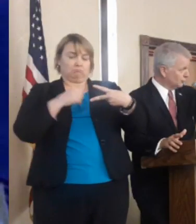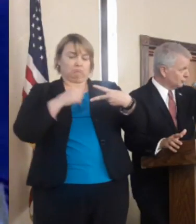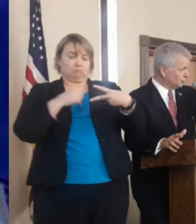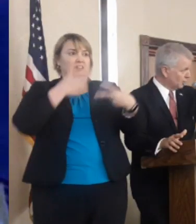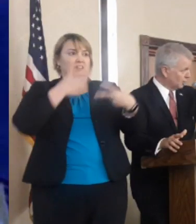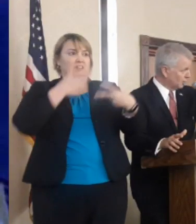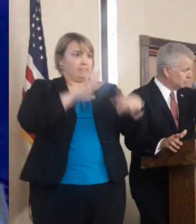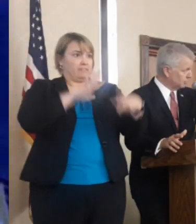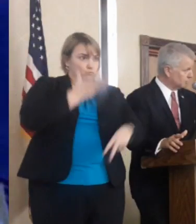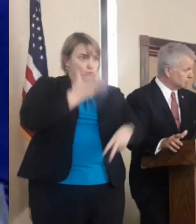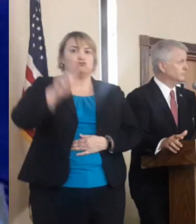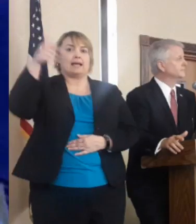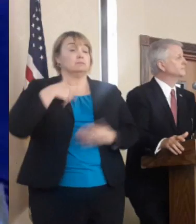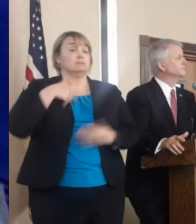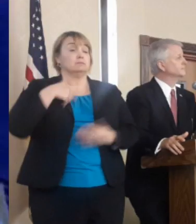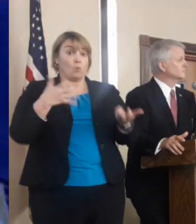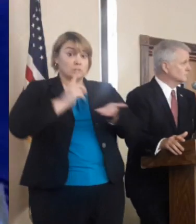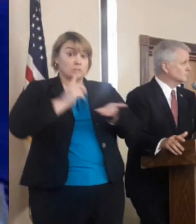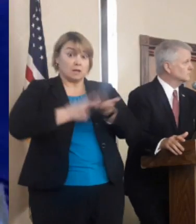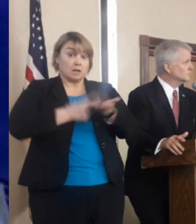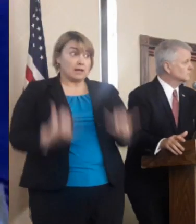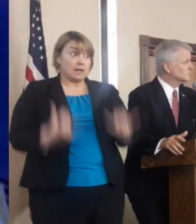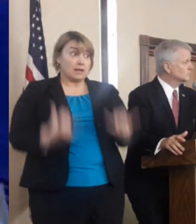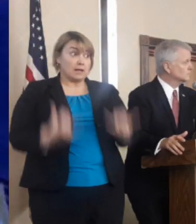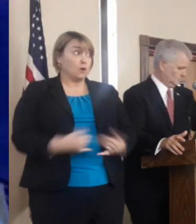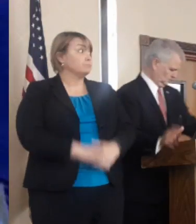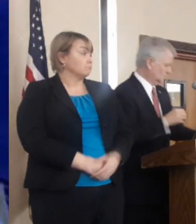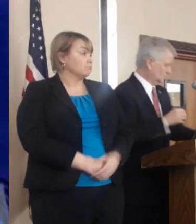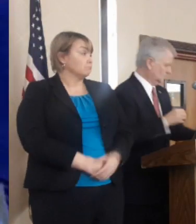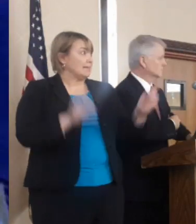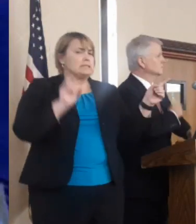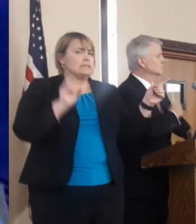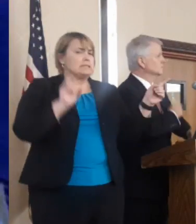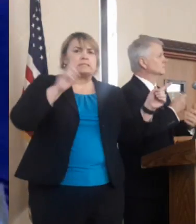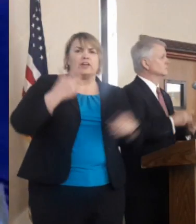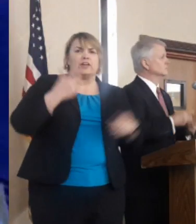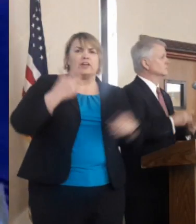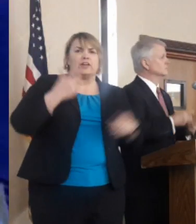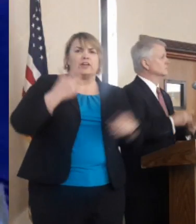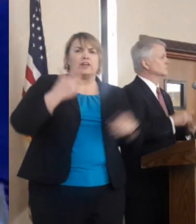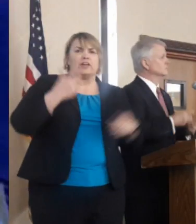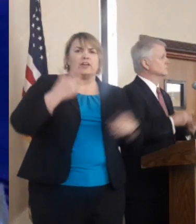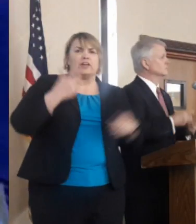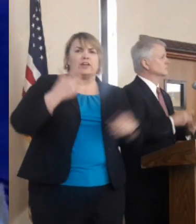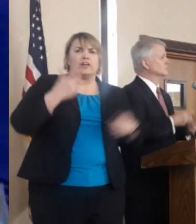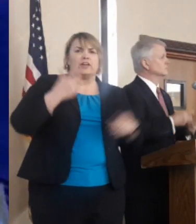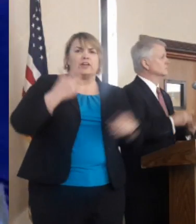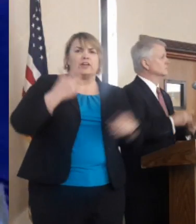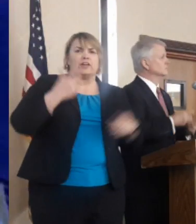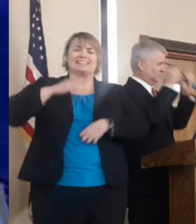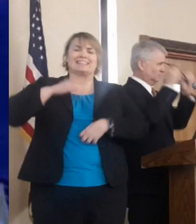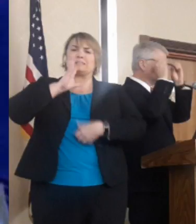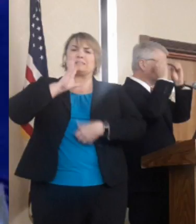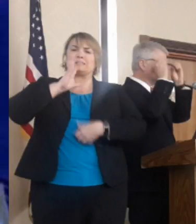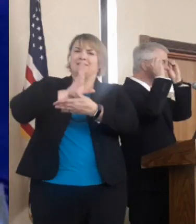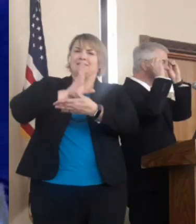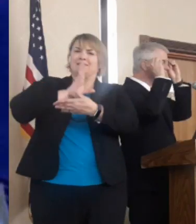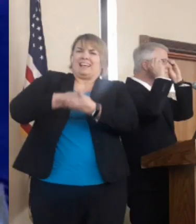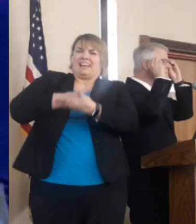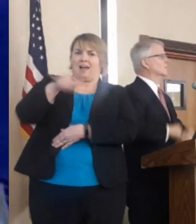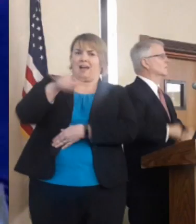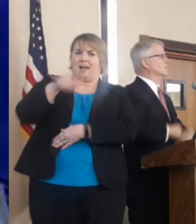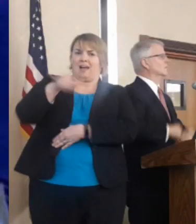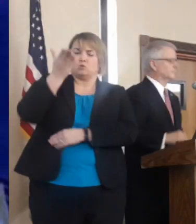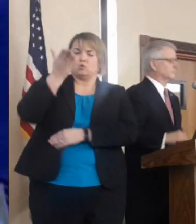Mr. Turtle, District 3, speaking in opposition. There's a very real reason that this is being amended. We're doing committee appointments